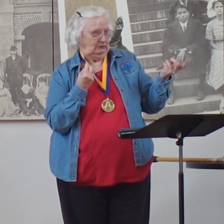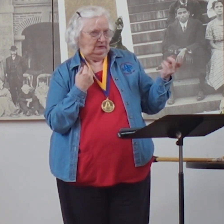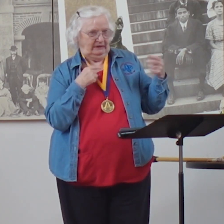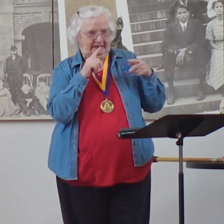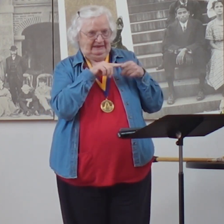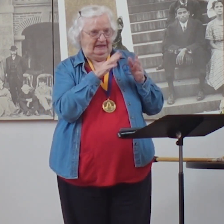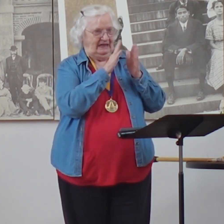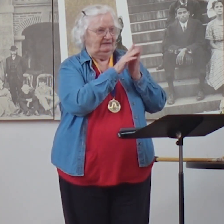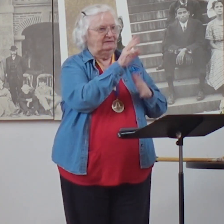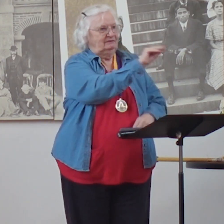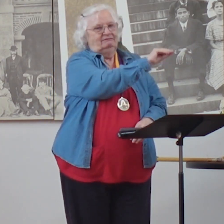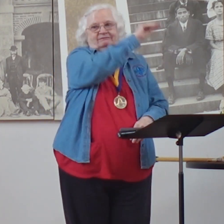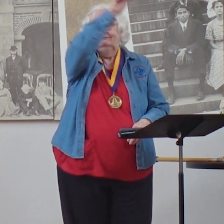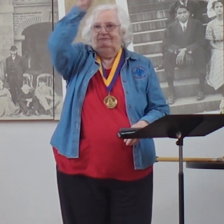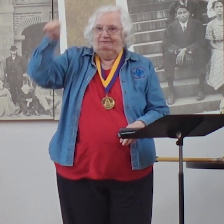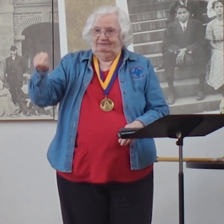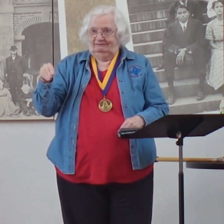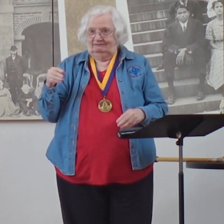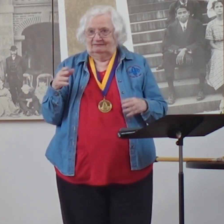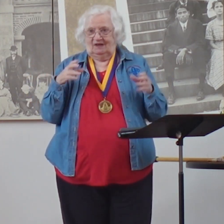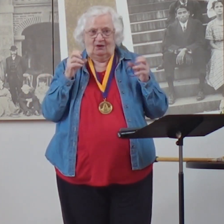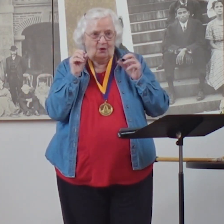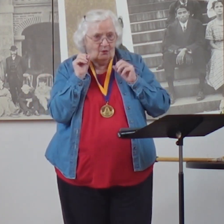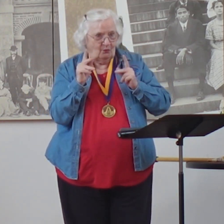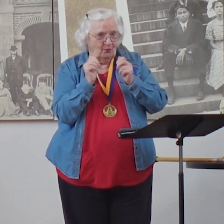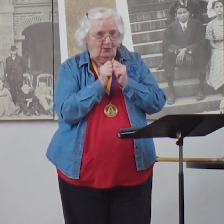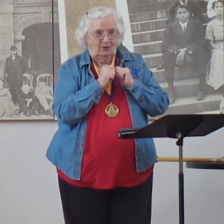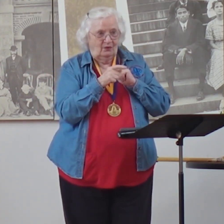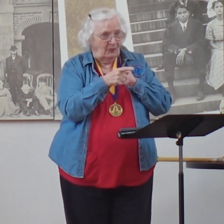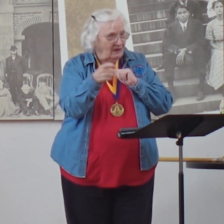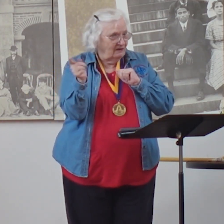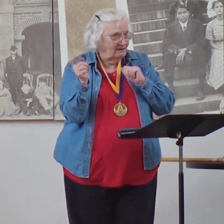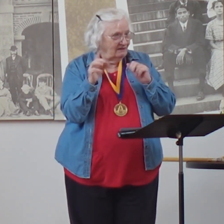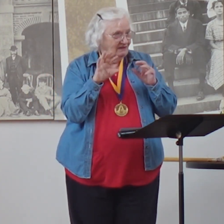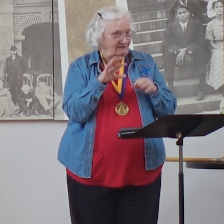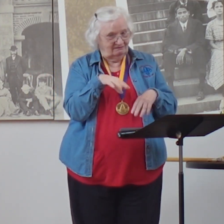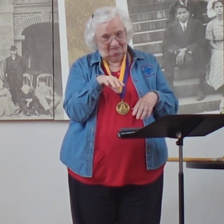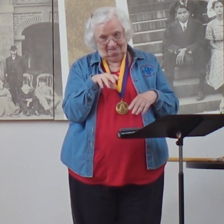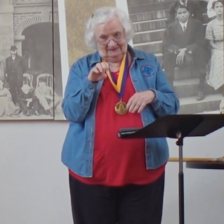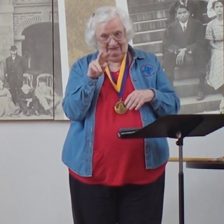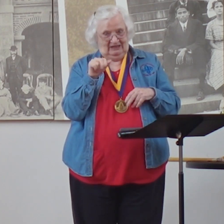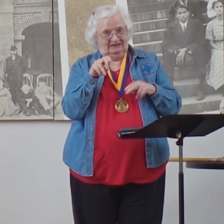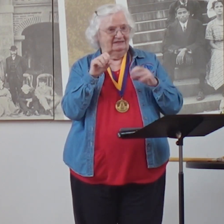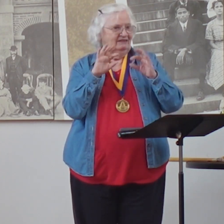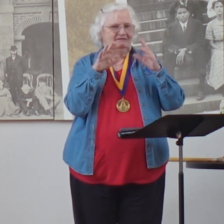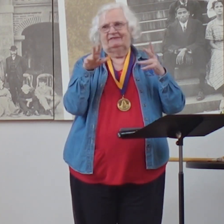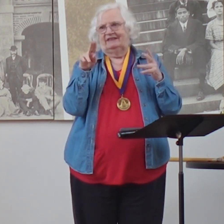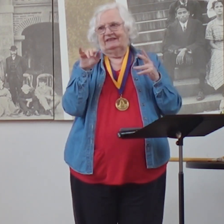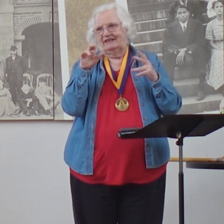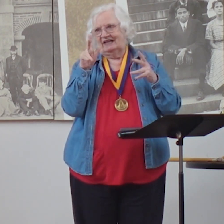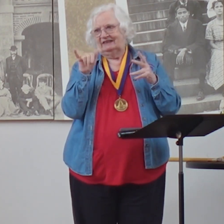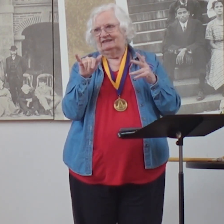assumption. I couldn't ask people's donations to be moved to that other fund, to the Evans